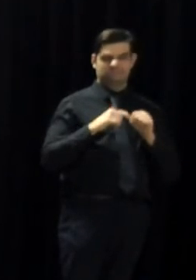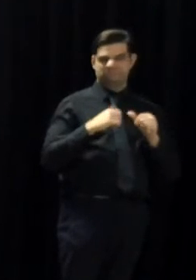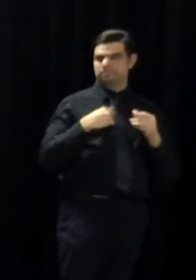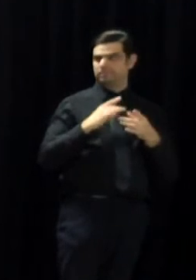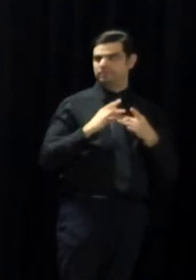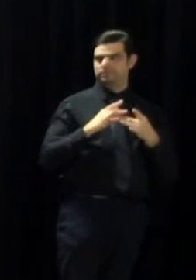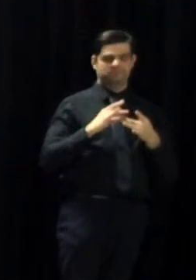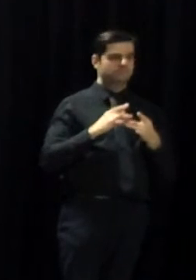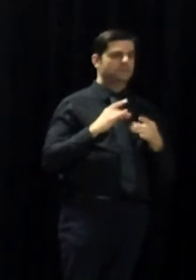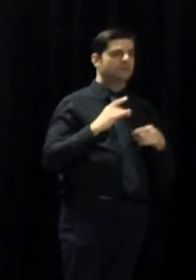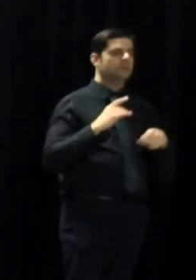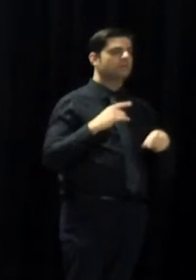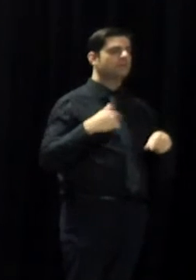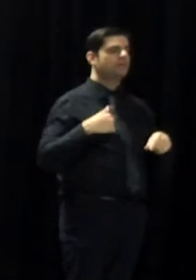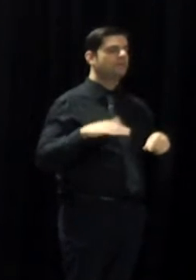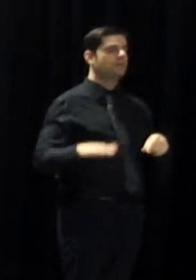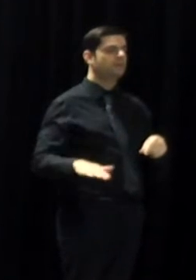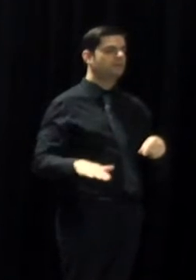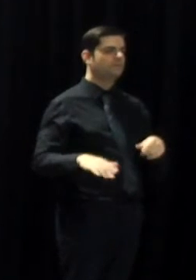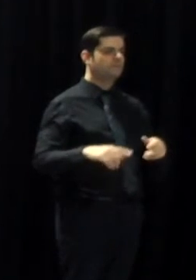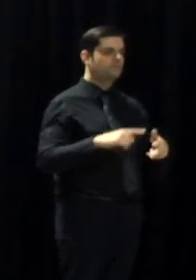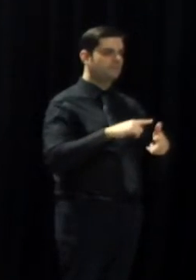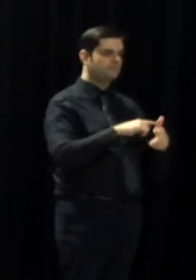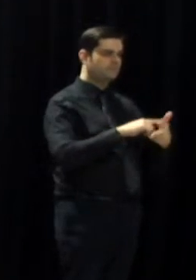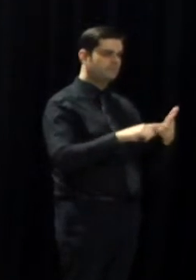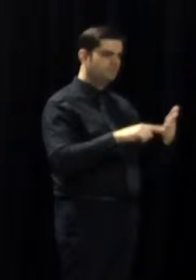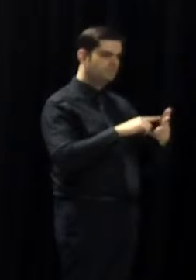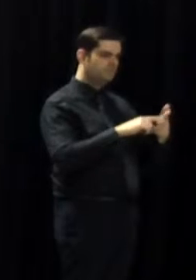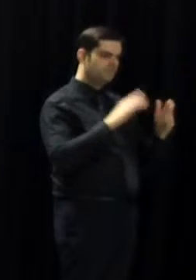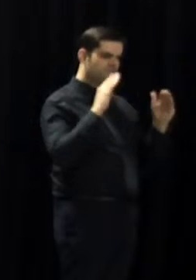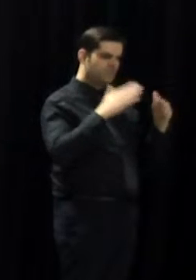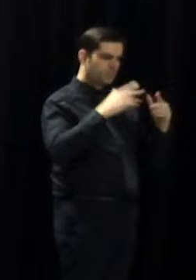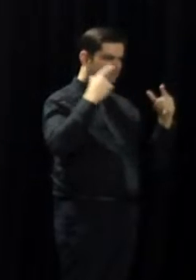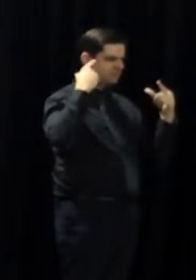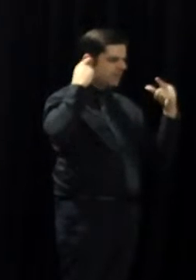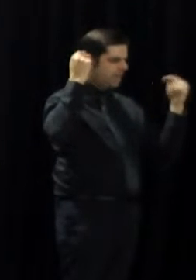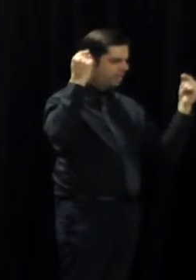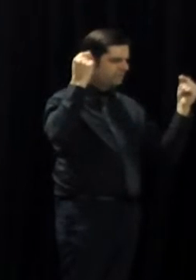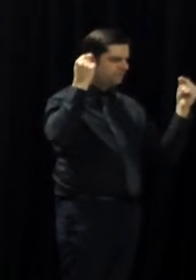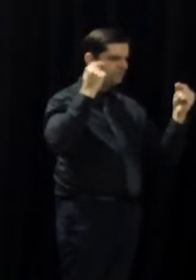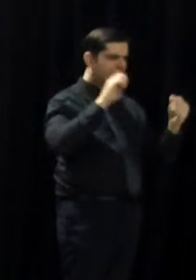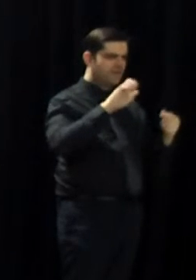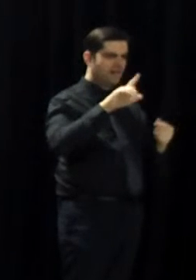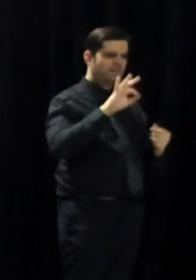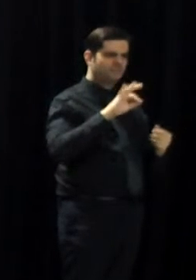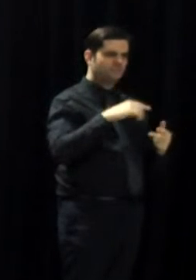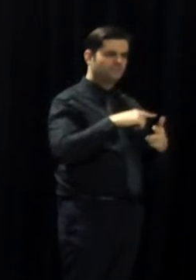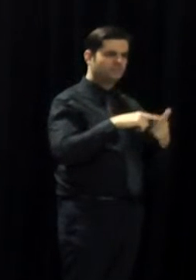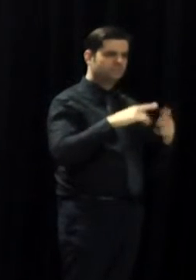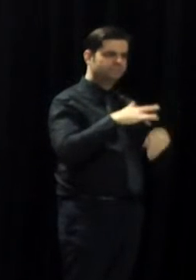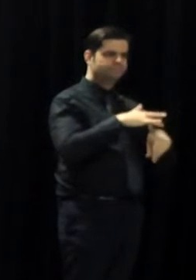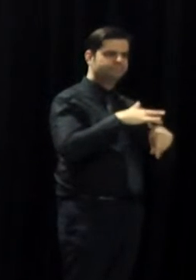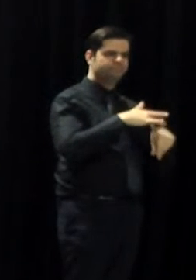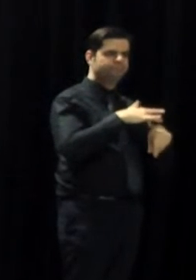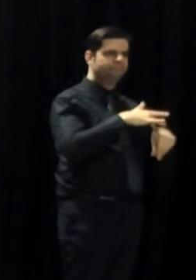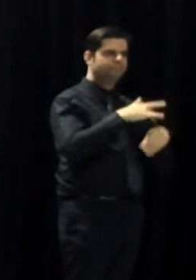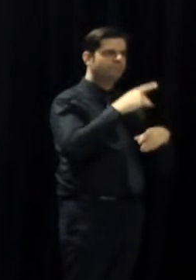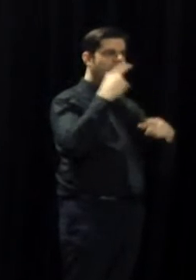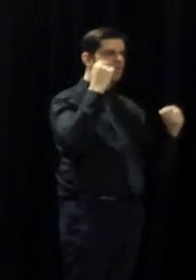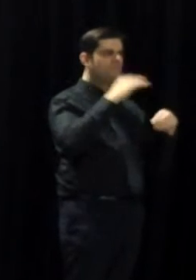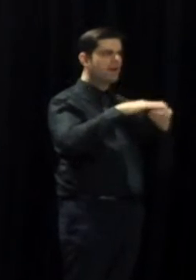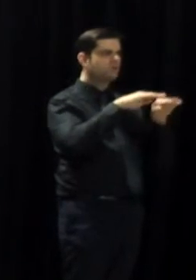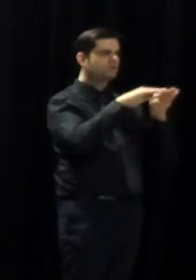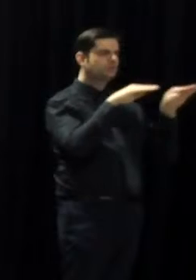on the elf. And by the way, everybody who was worried about the elf on the shelf being in quarantine, I gave